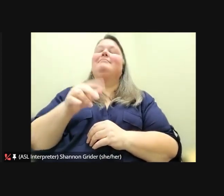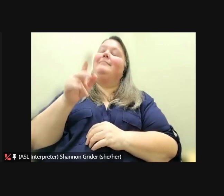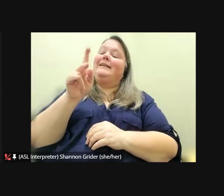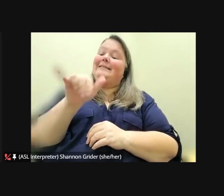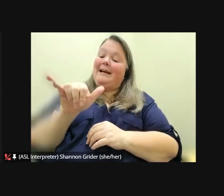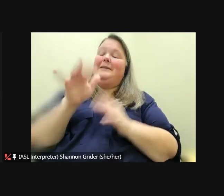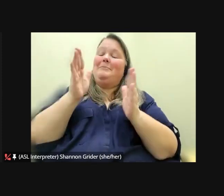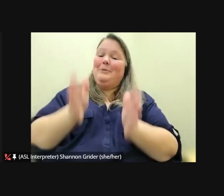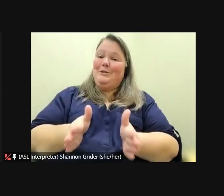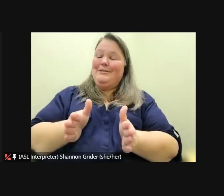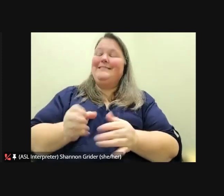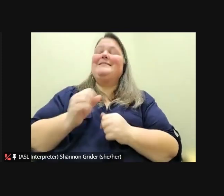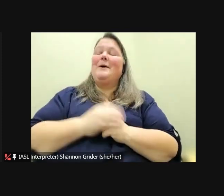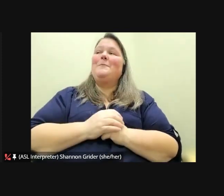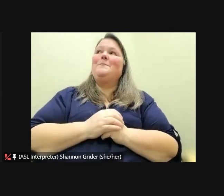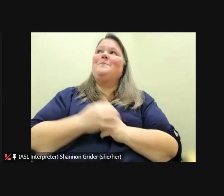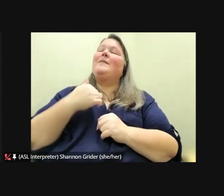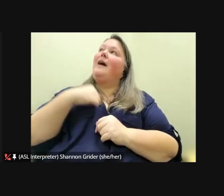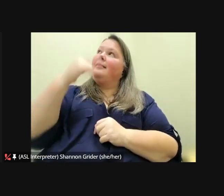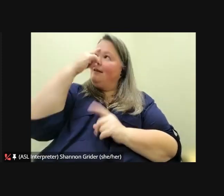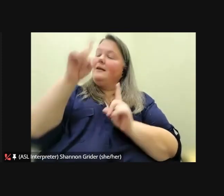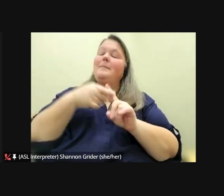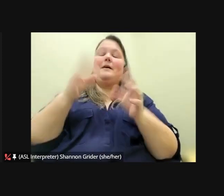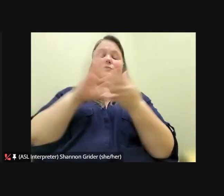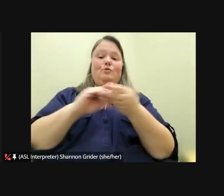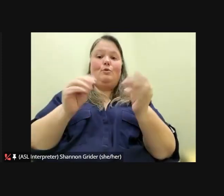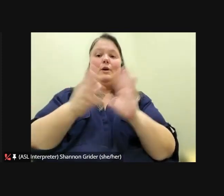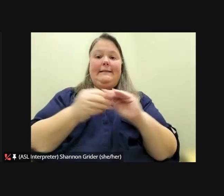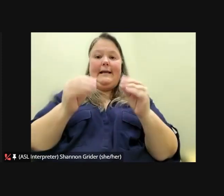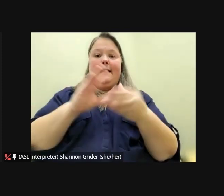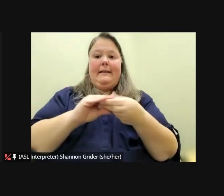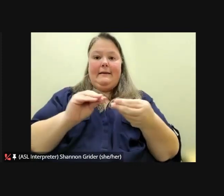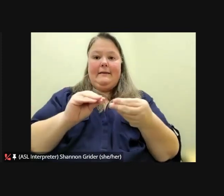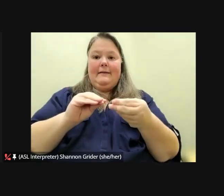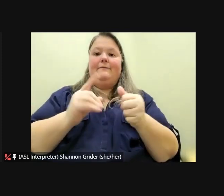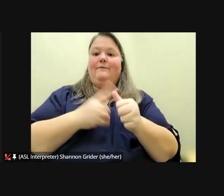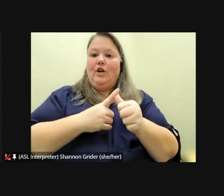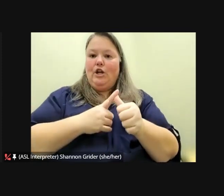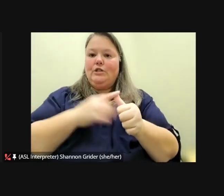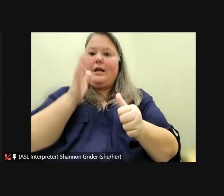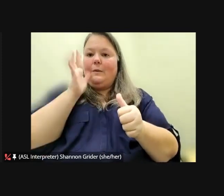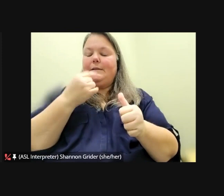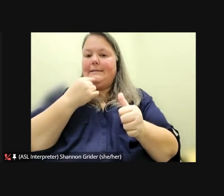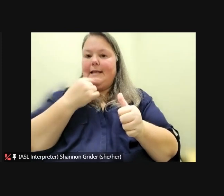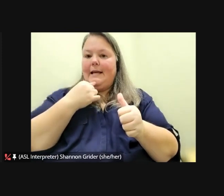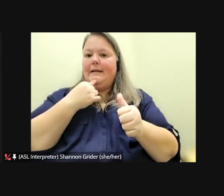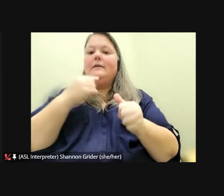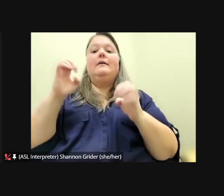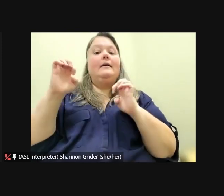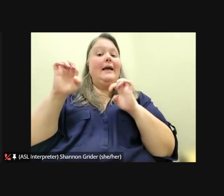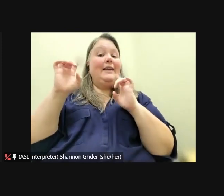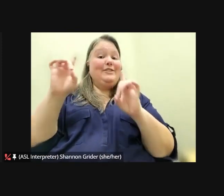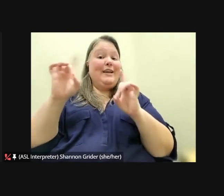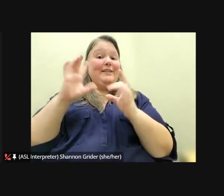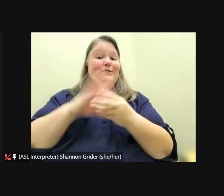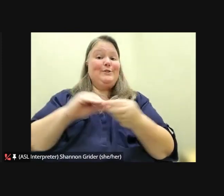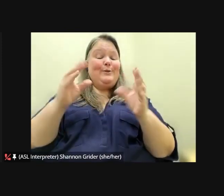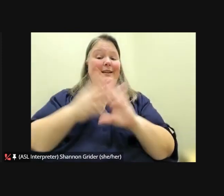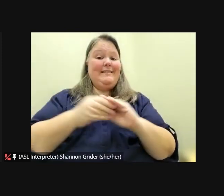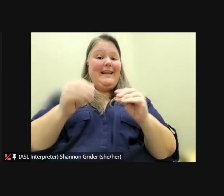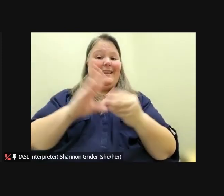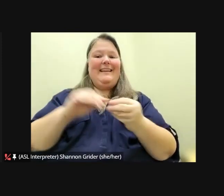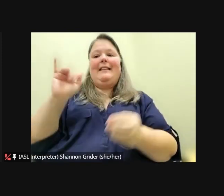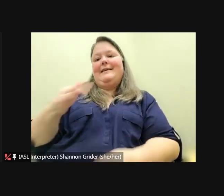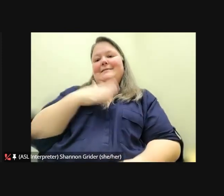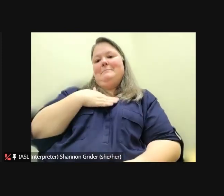about storytelling, first of all, I will say education storytelling is kind of what I do for a living. So I'm